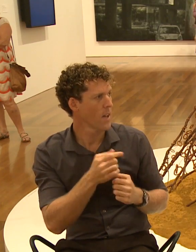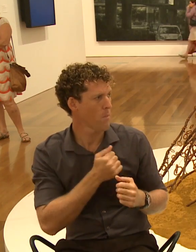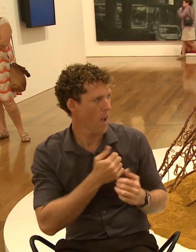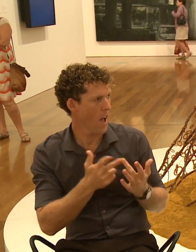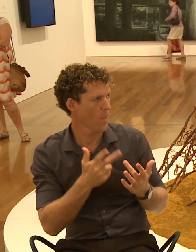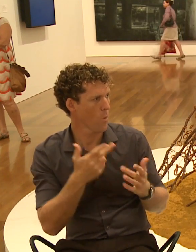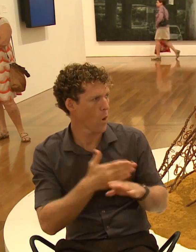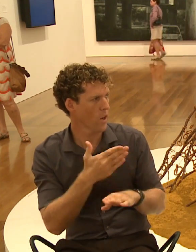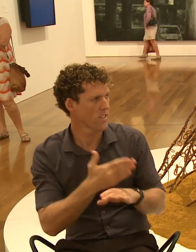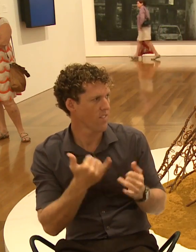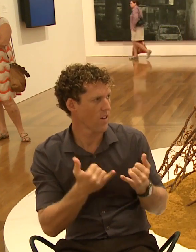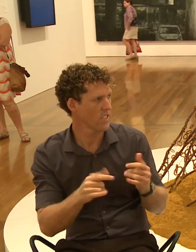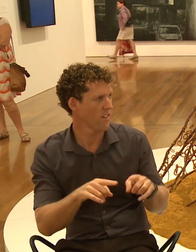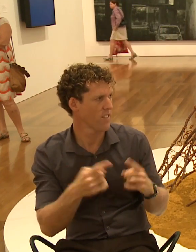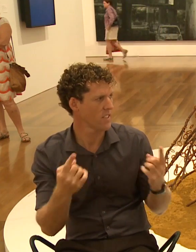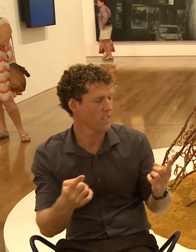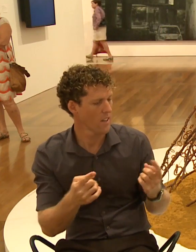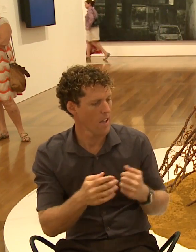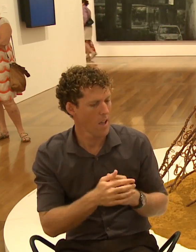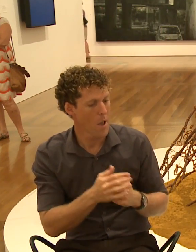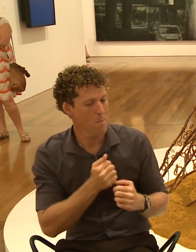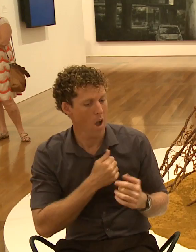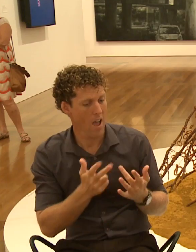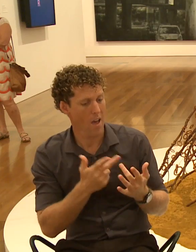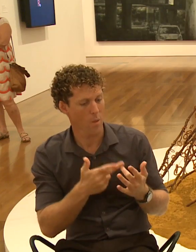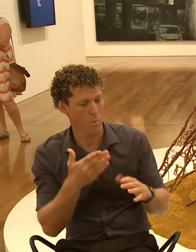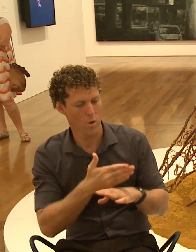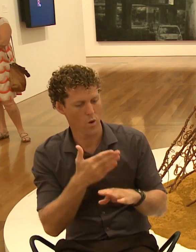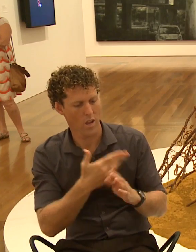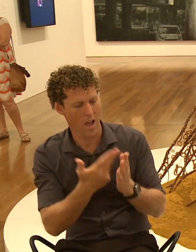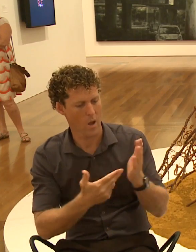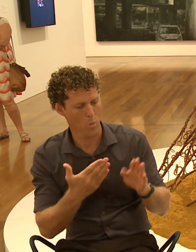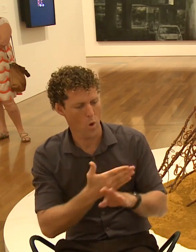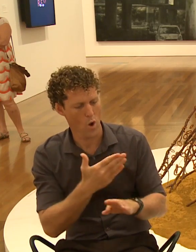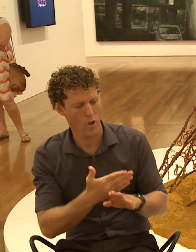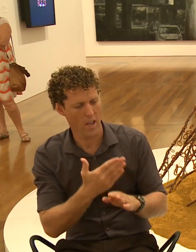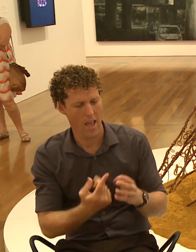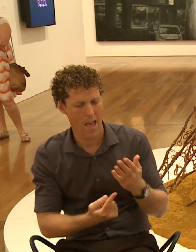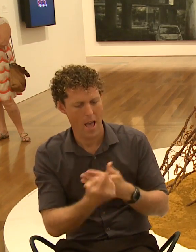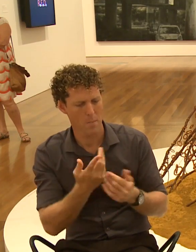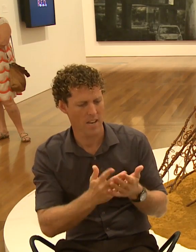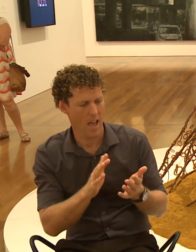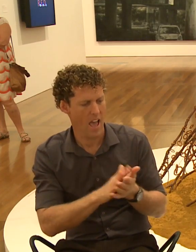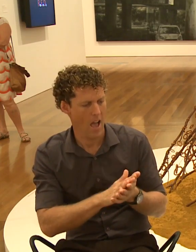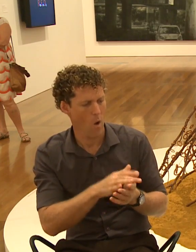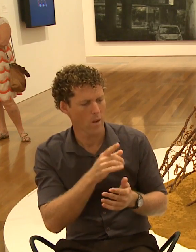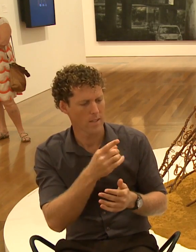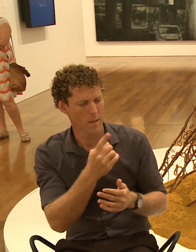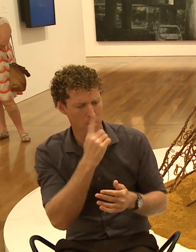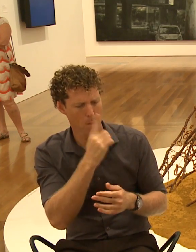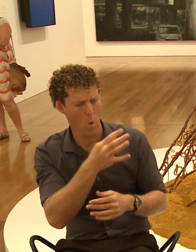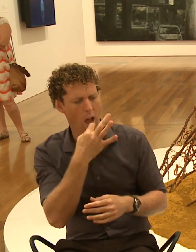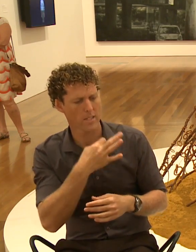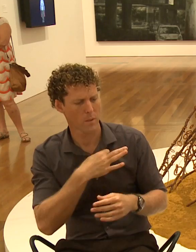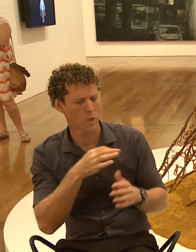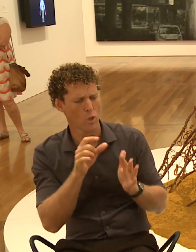they are. They came about, I was asked to do